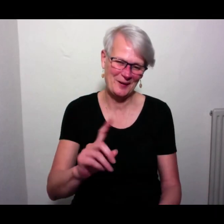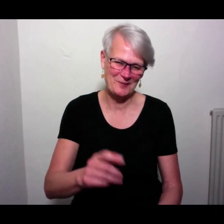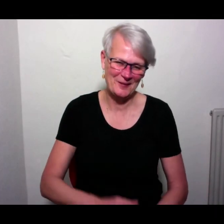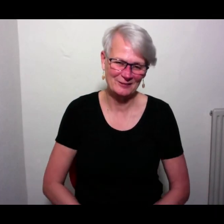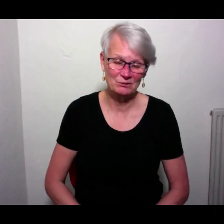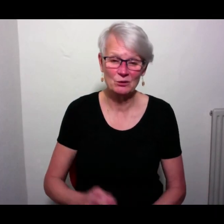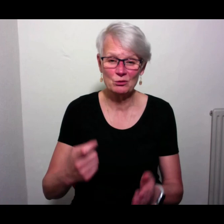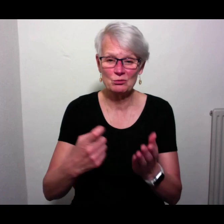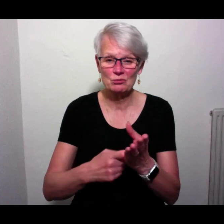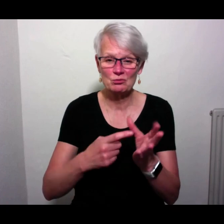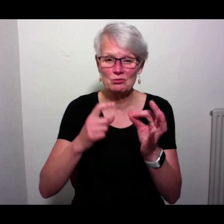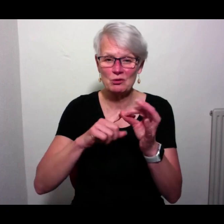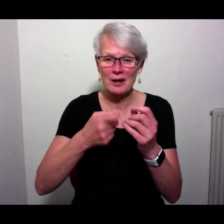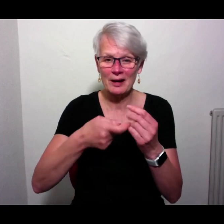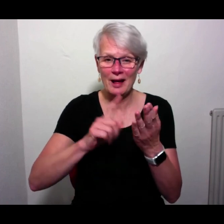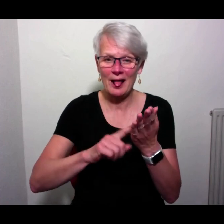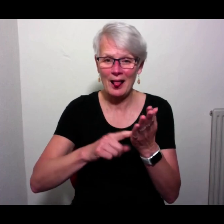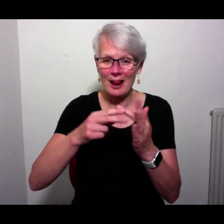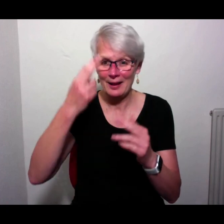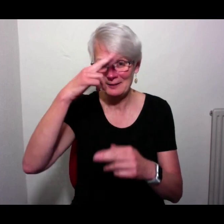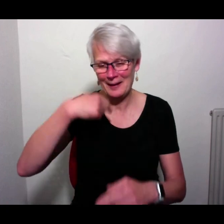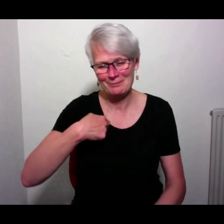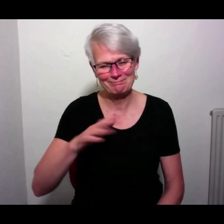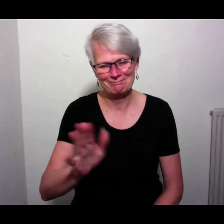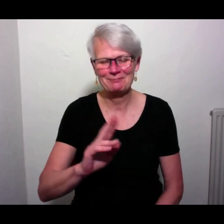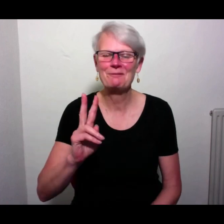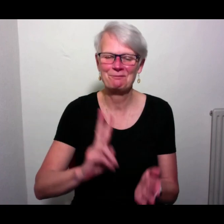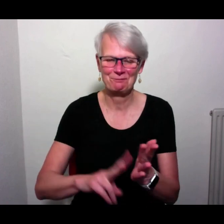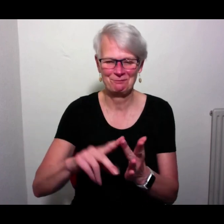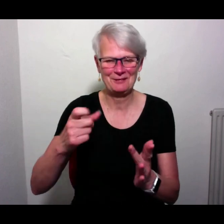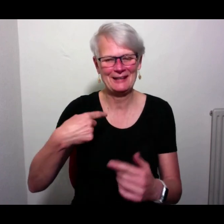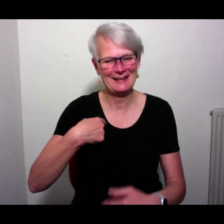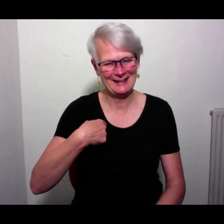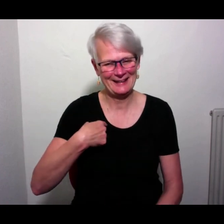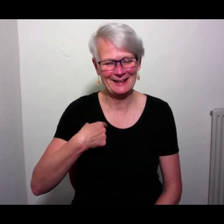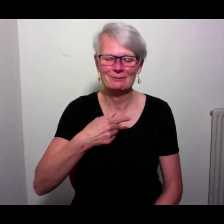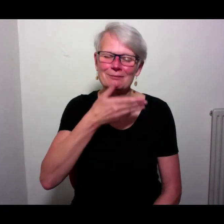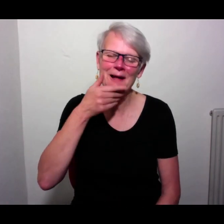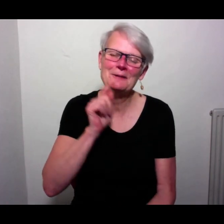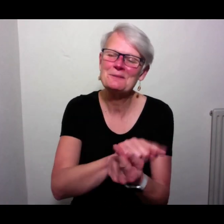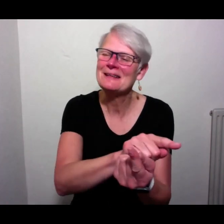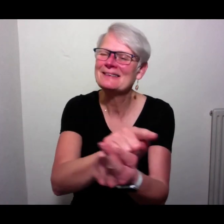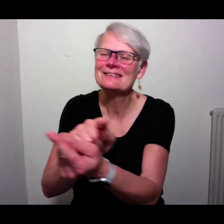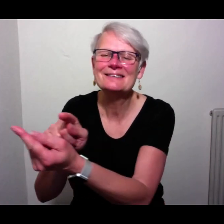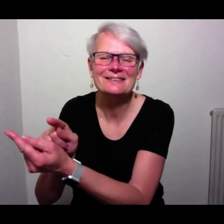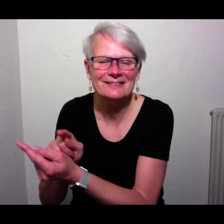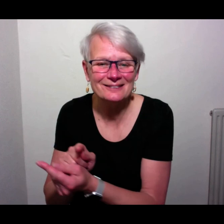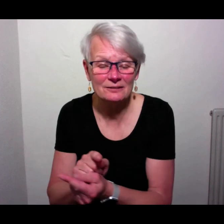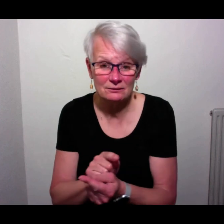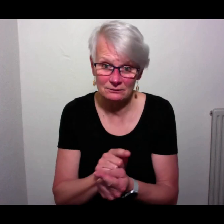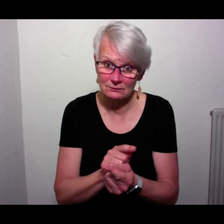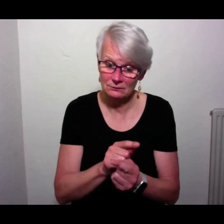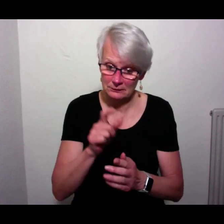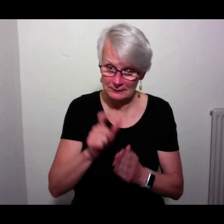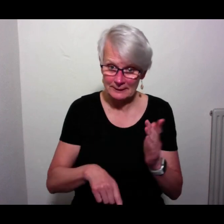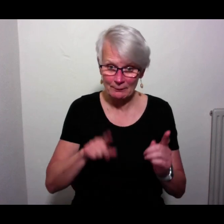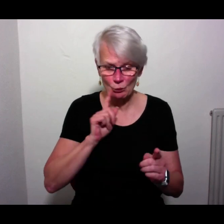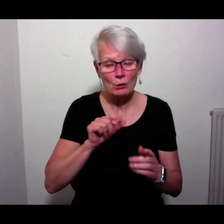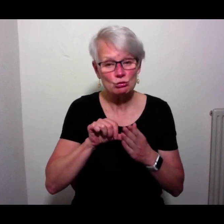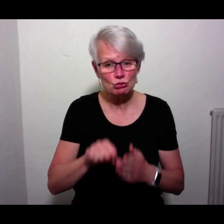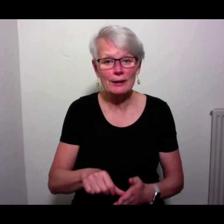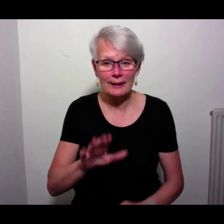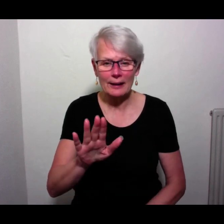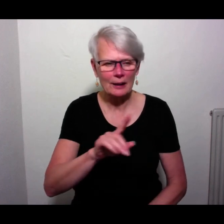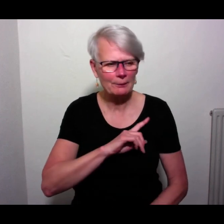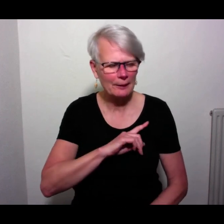You've got the gist of this now. Raquelle isn't my real name. I'm Vicky. Nice to meet you. It is tricky being a disabled